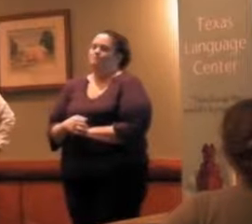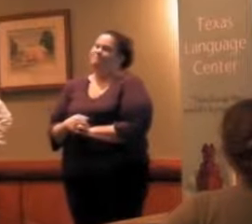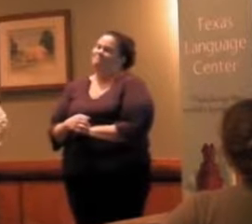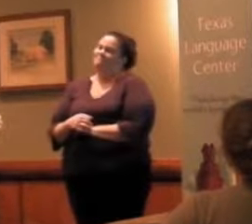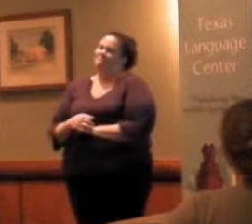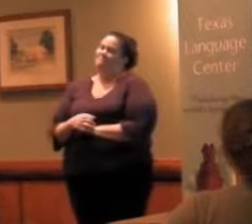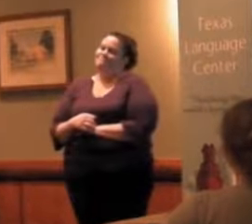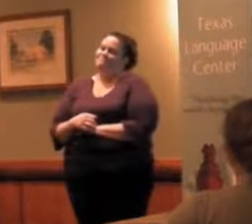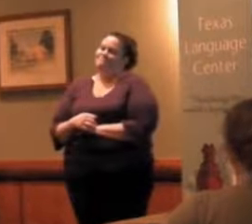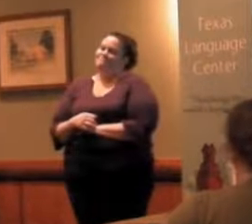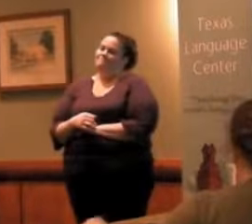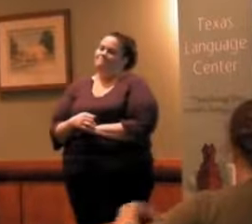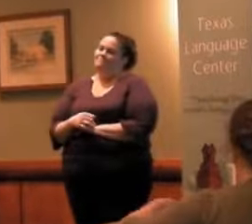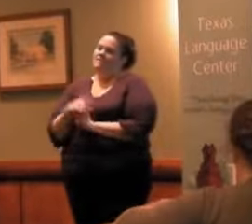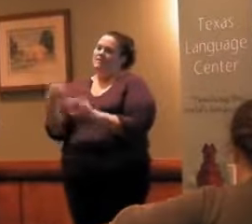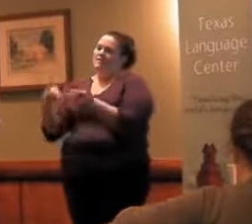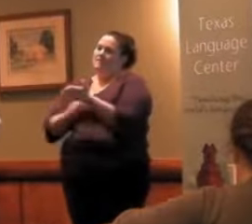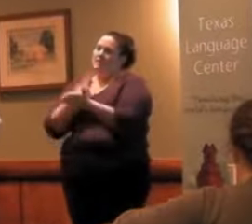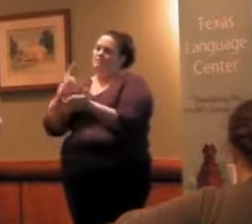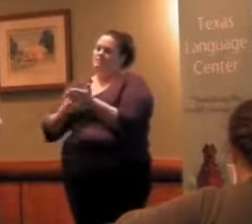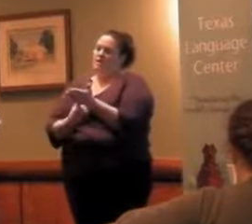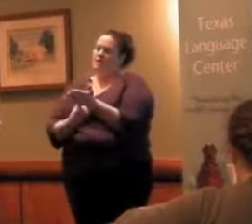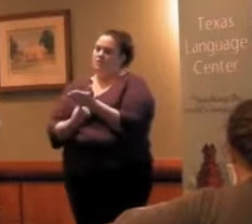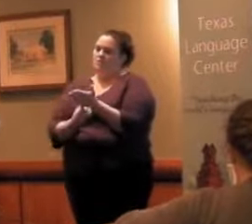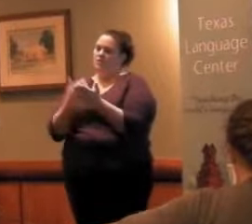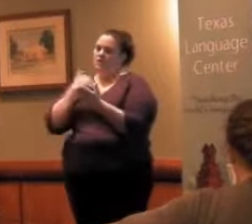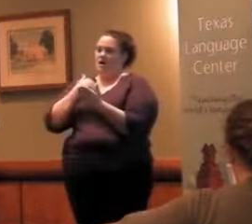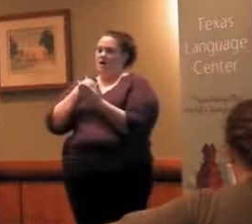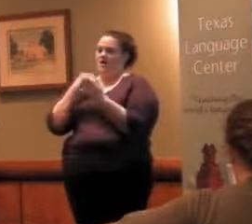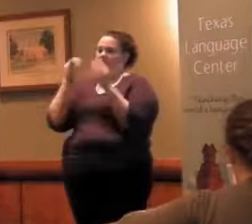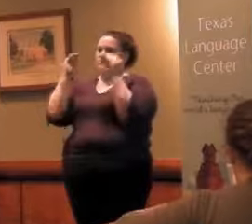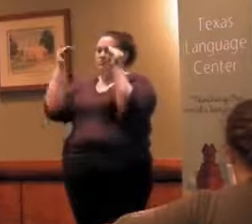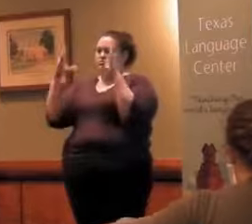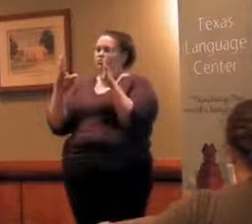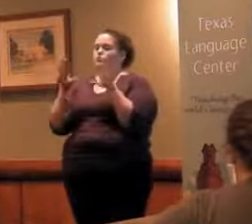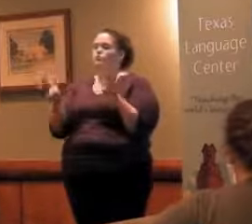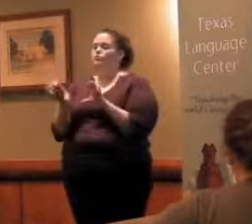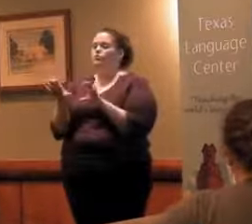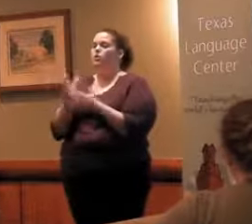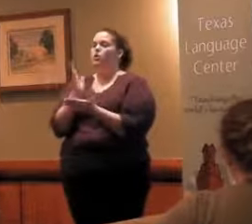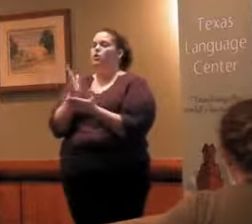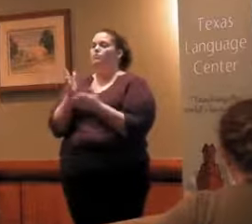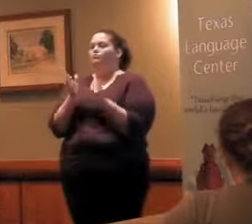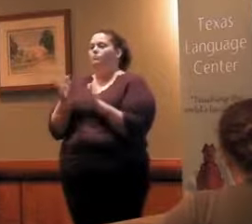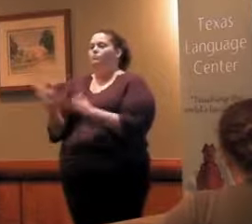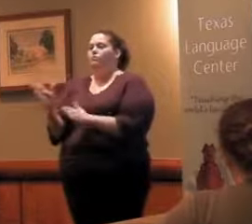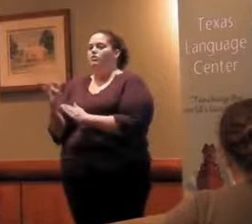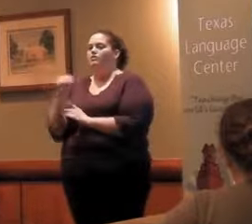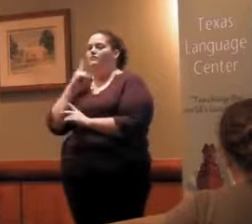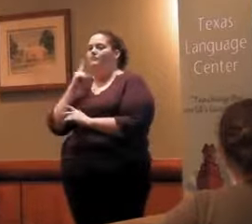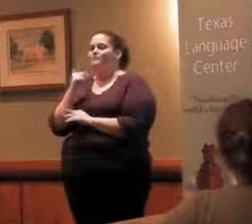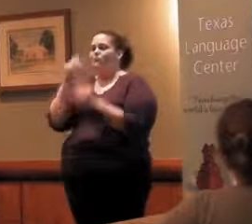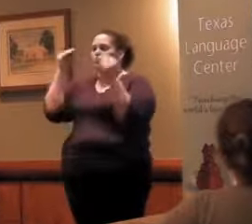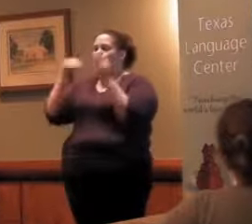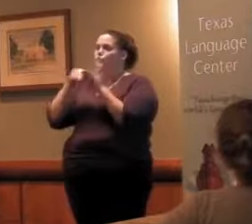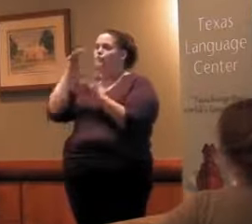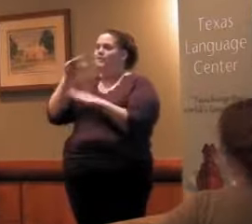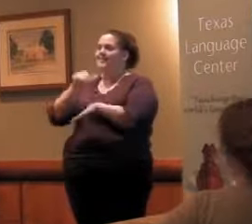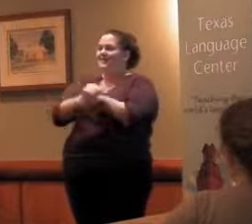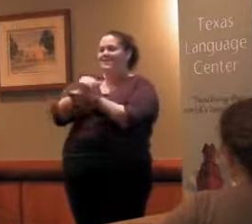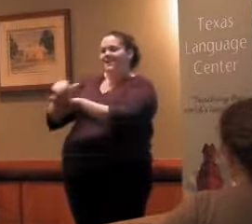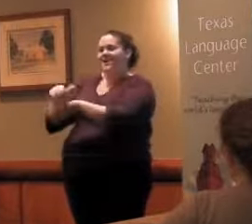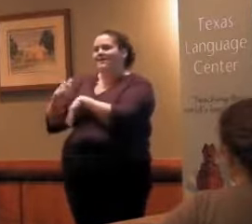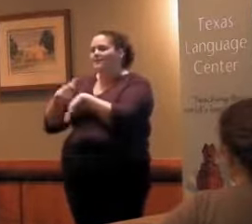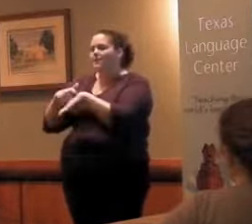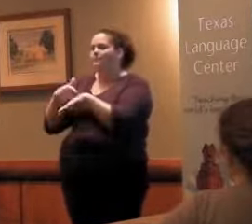Sometimes you have instructors who do preparation for, you have students at night or during the evenings or homework time,